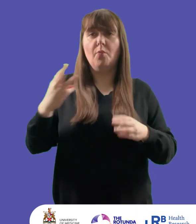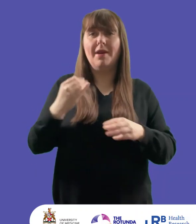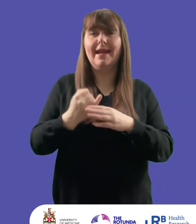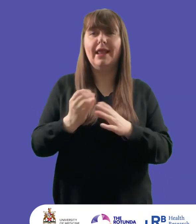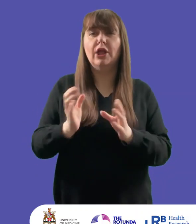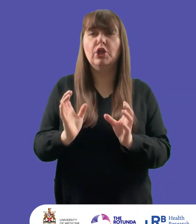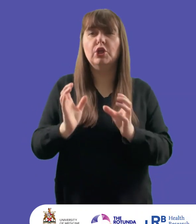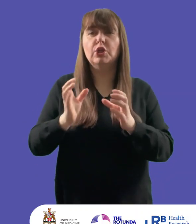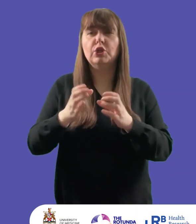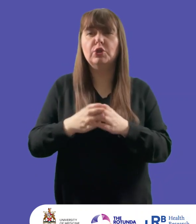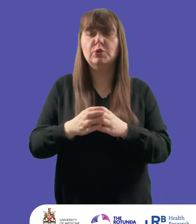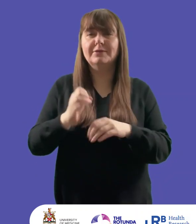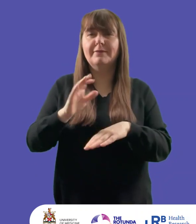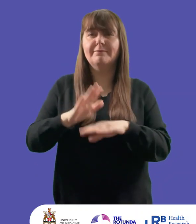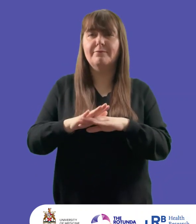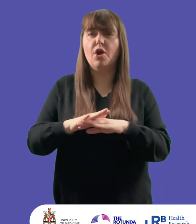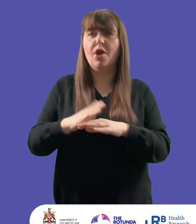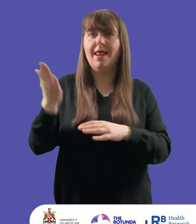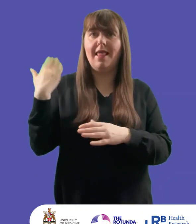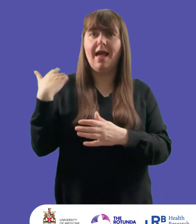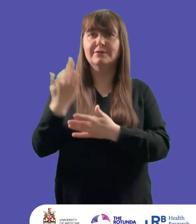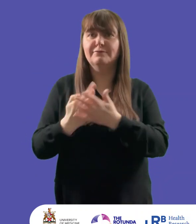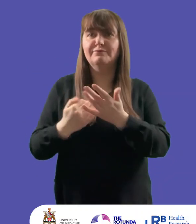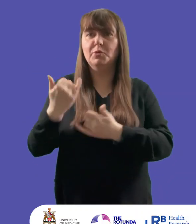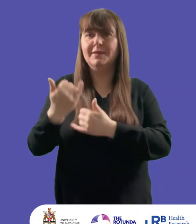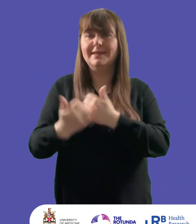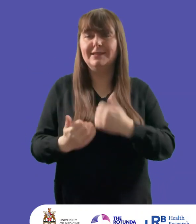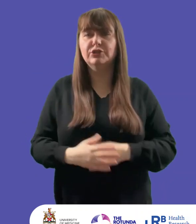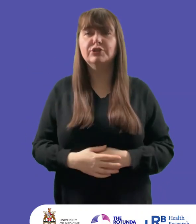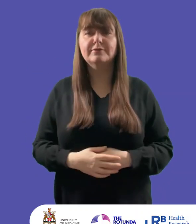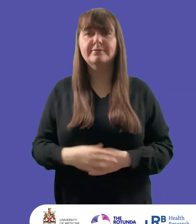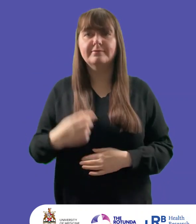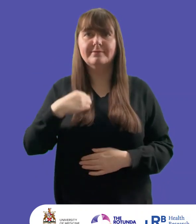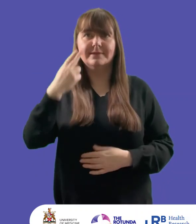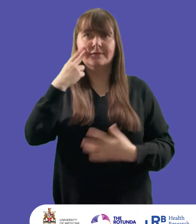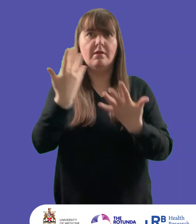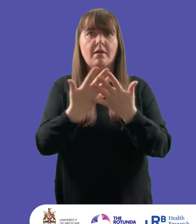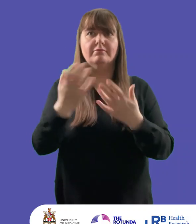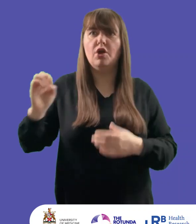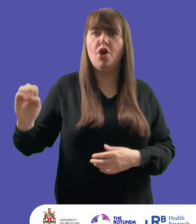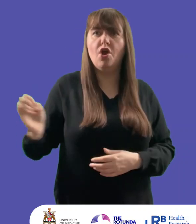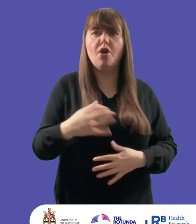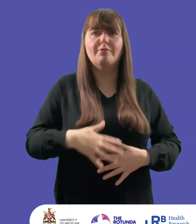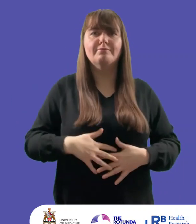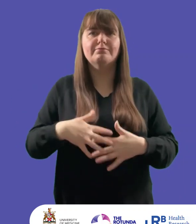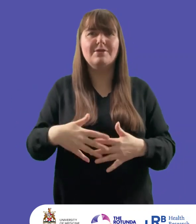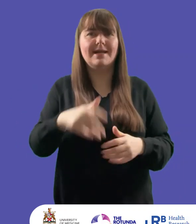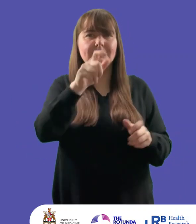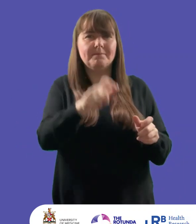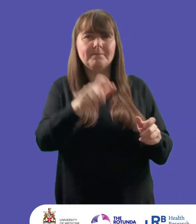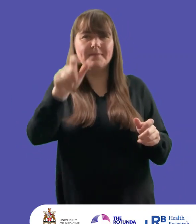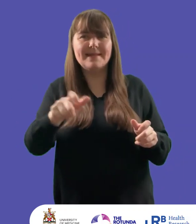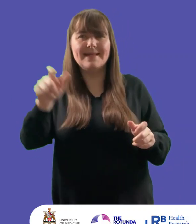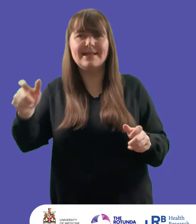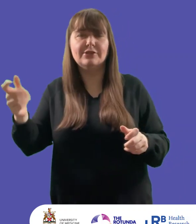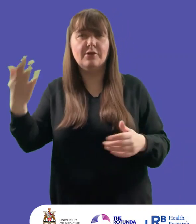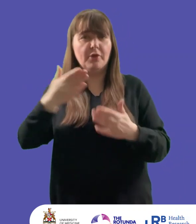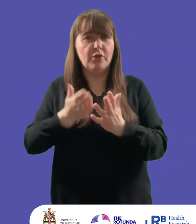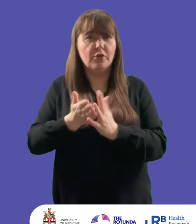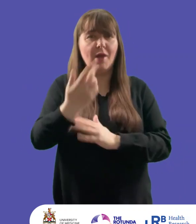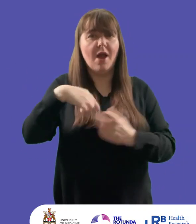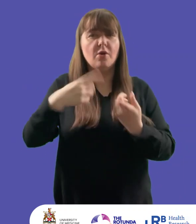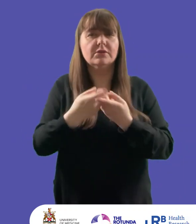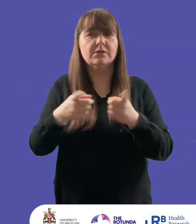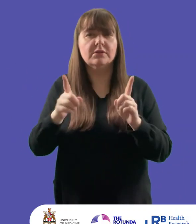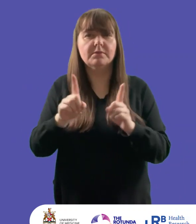in the unit for the last few years, and I see a lot of early pregnancy patients coming through our department.